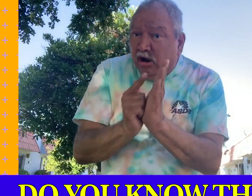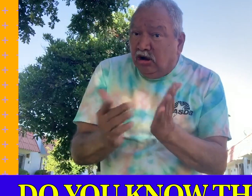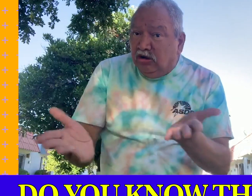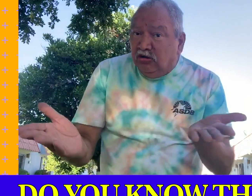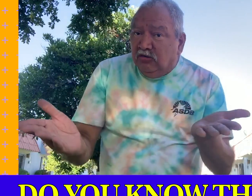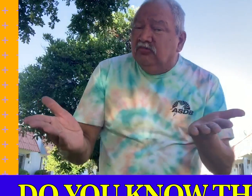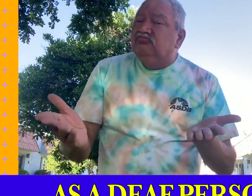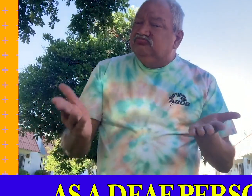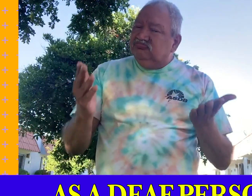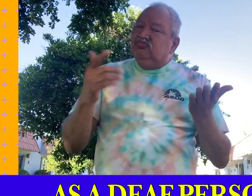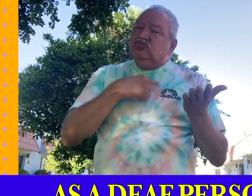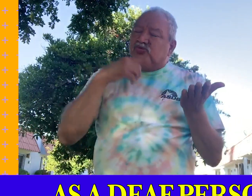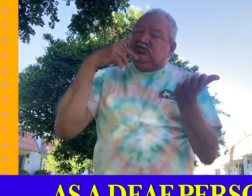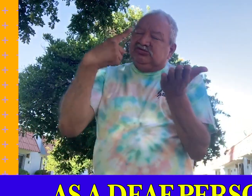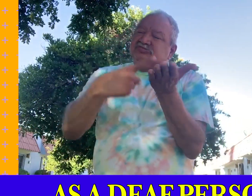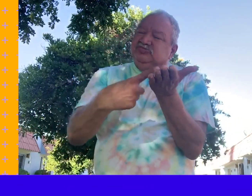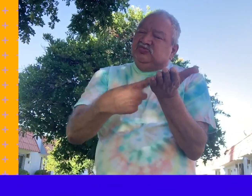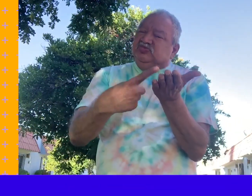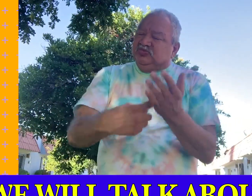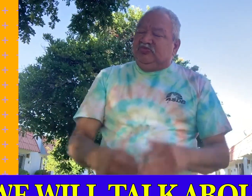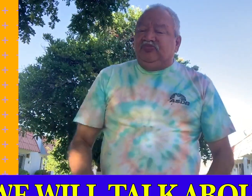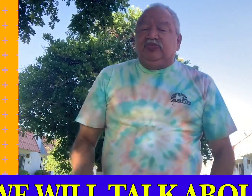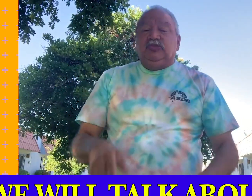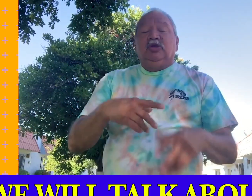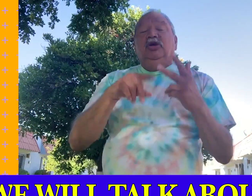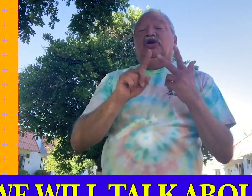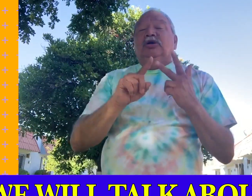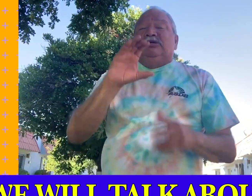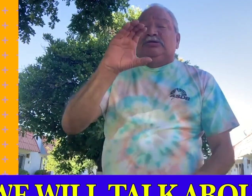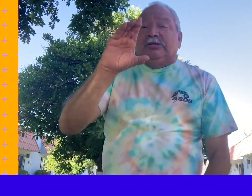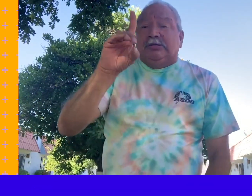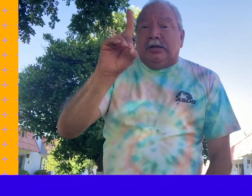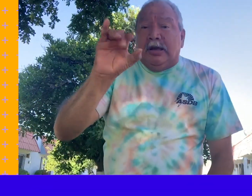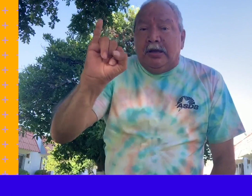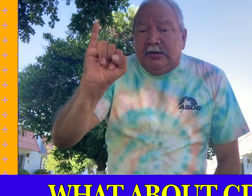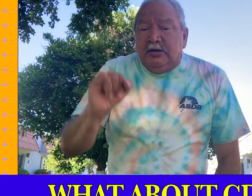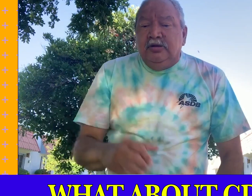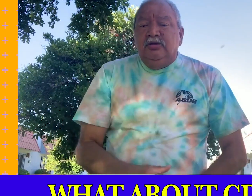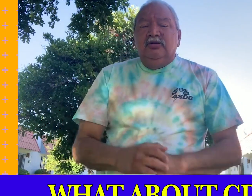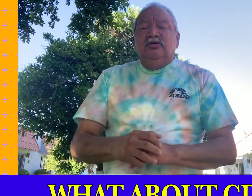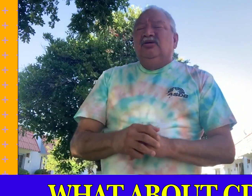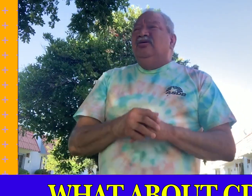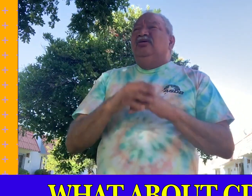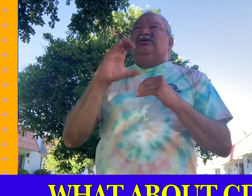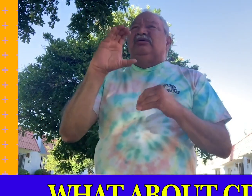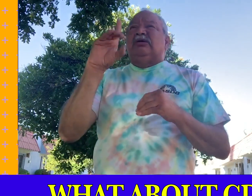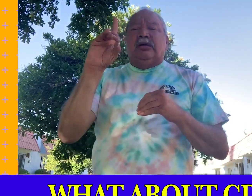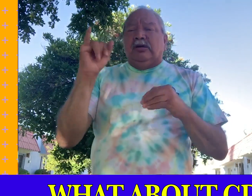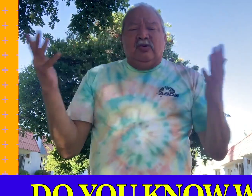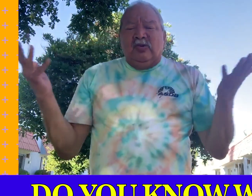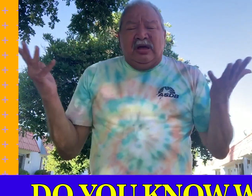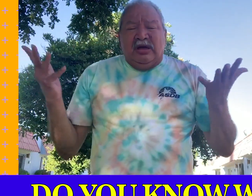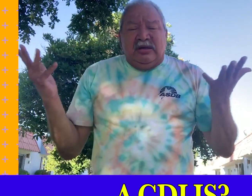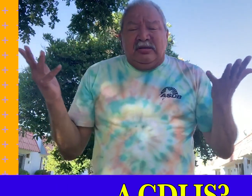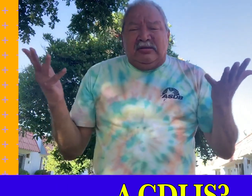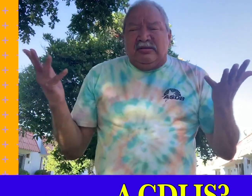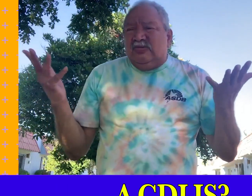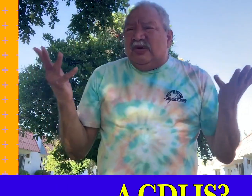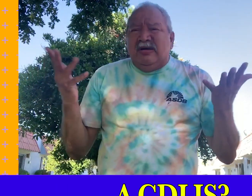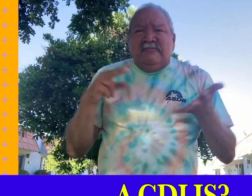Do you know the law as a deaf person? We will talk about that. What about CDIs? Do you know what a CDI